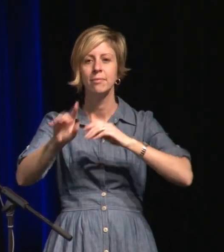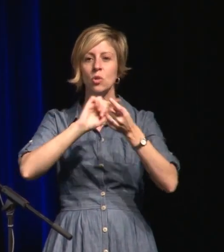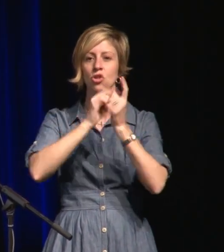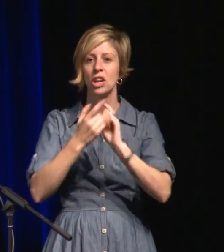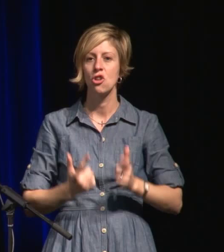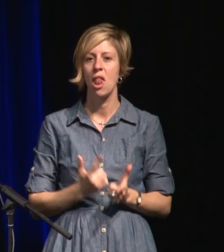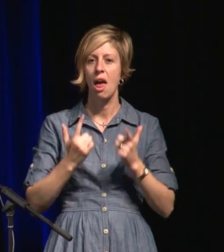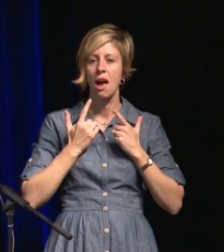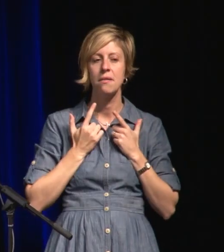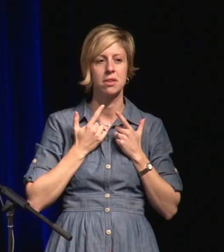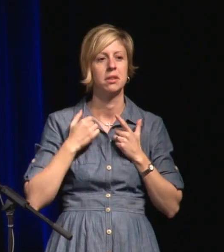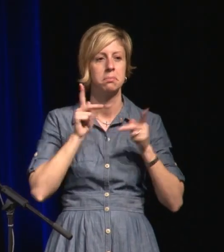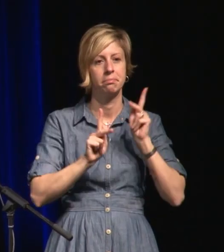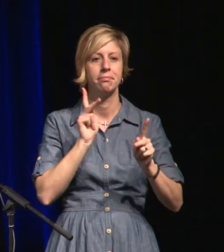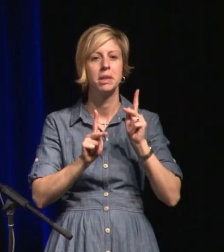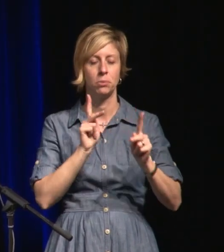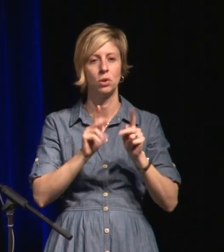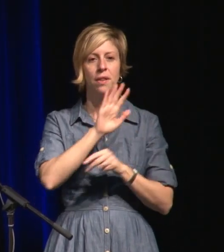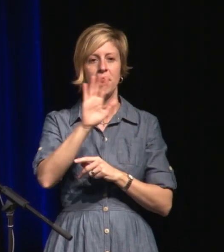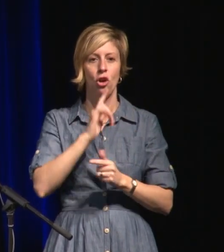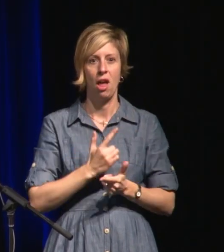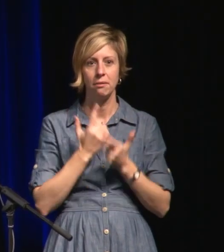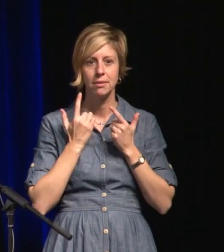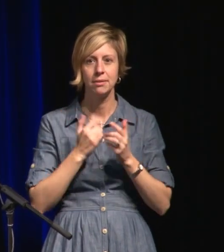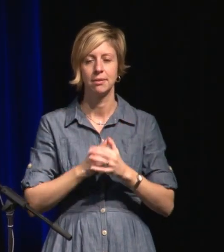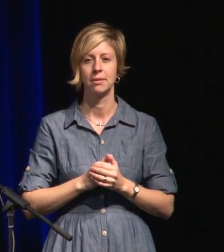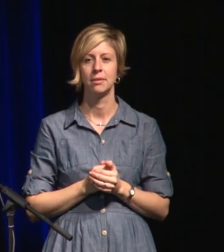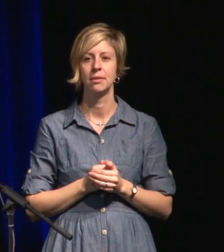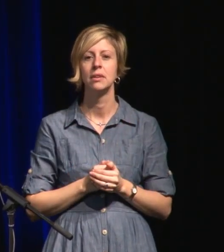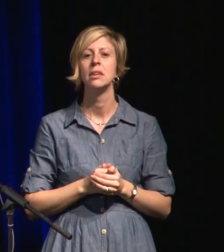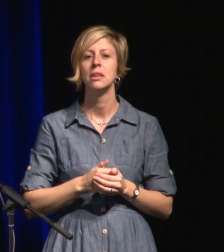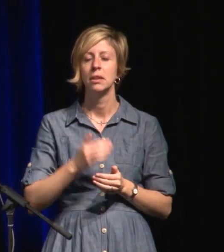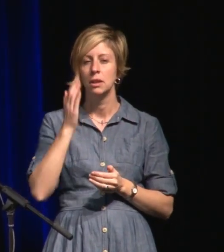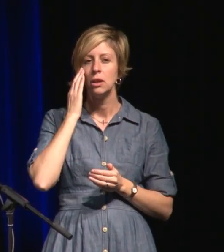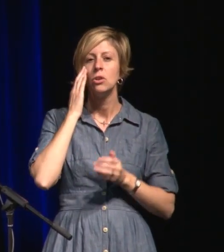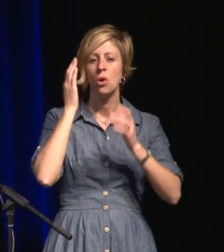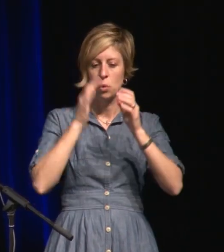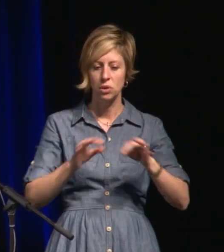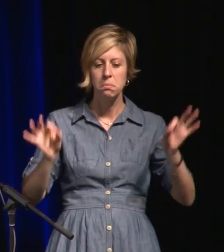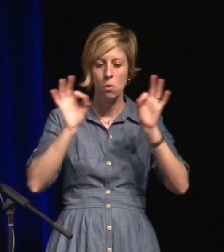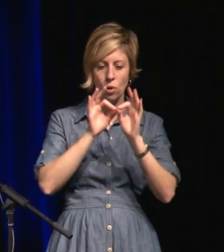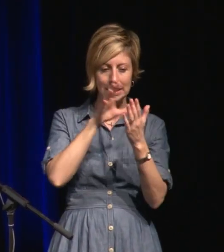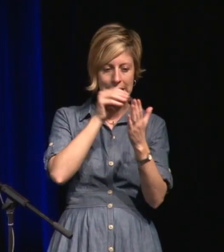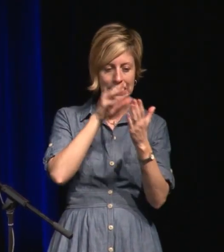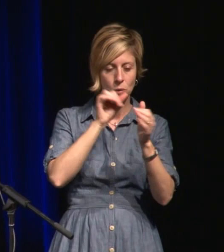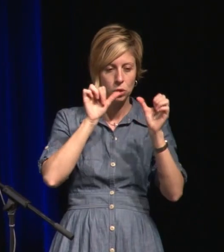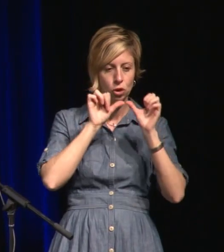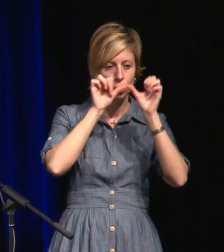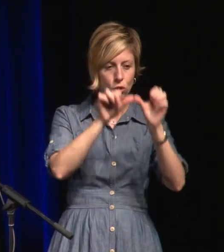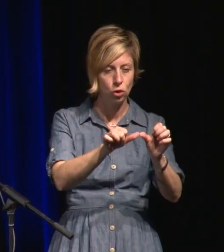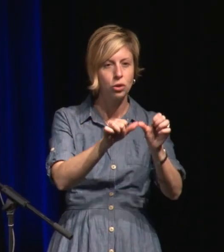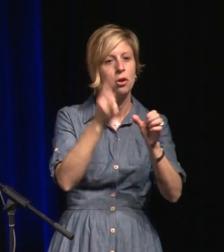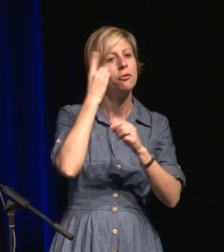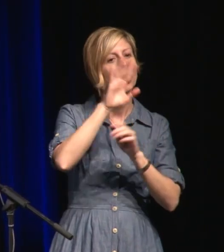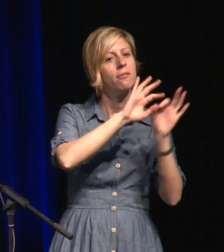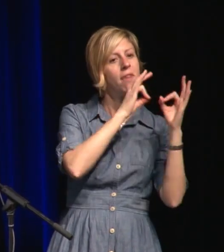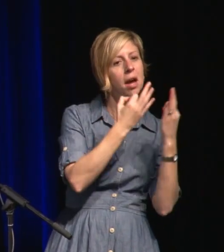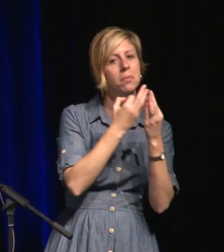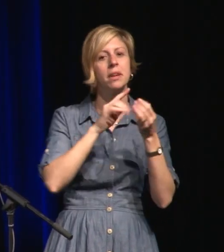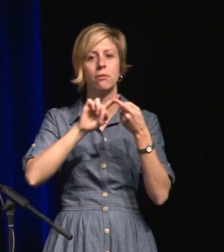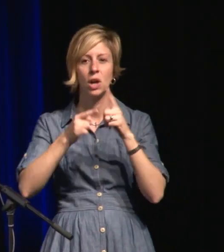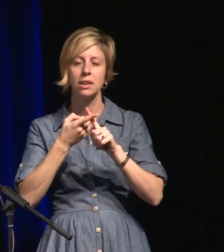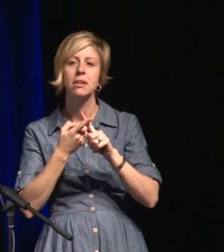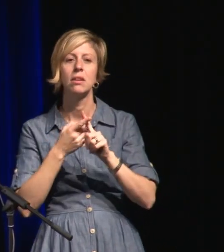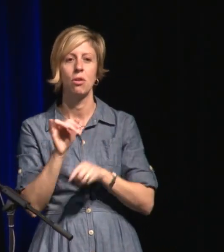determination and perseverance it takes to make life better for yourself, your family, and your community. Let's take a moment now